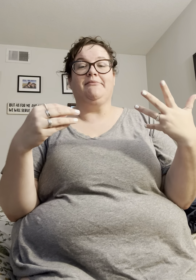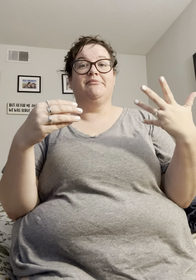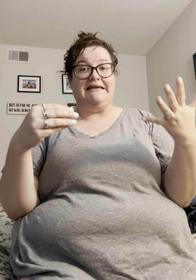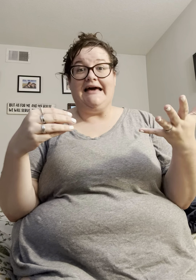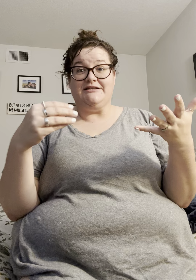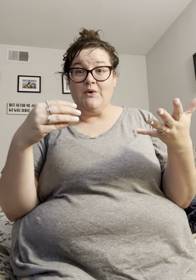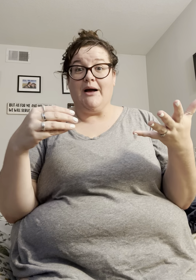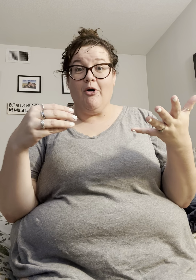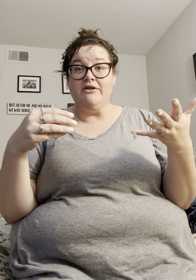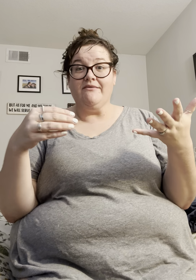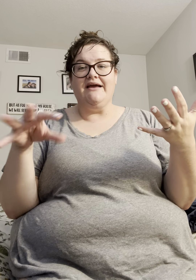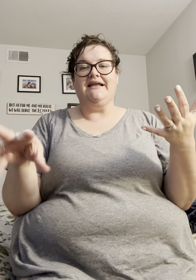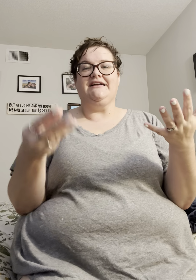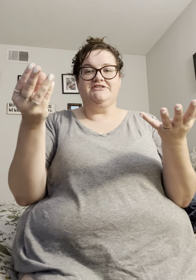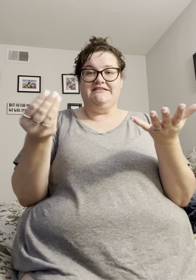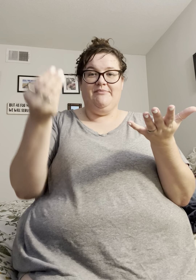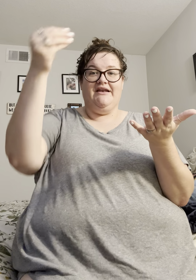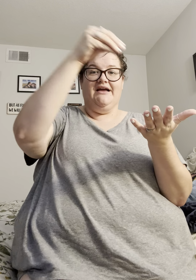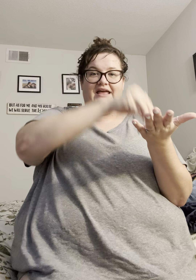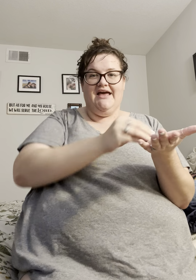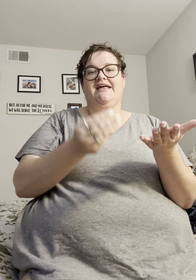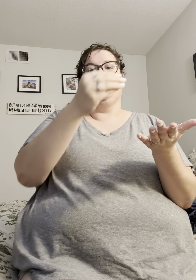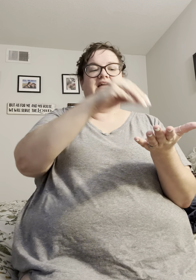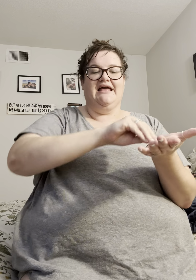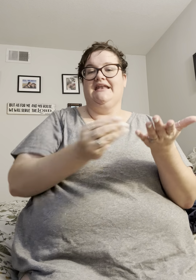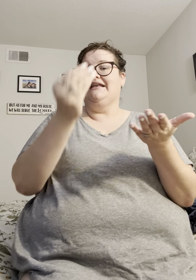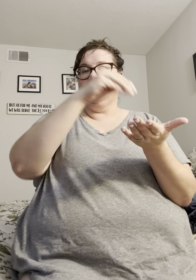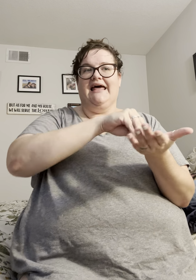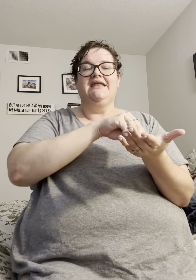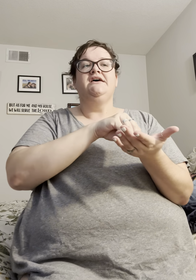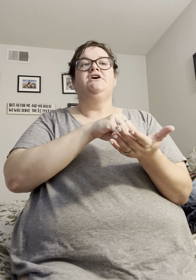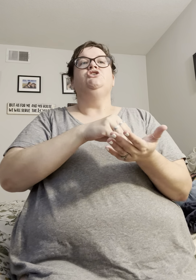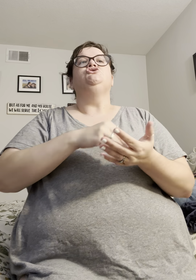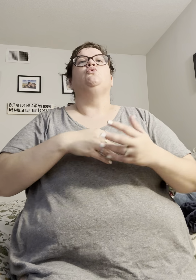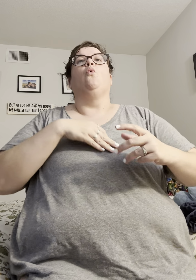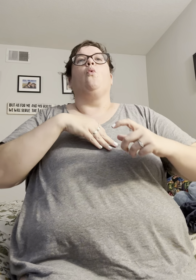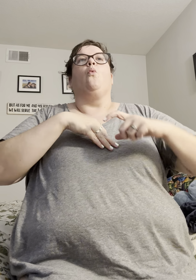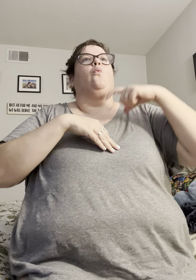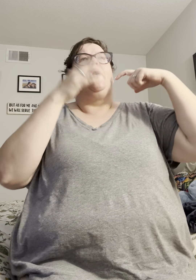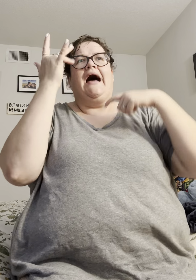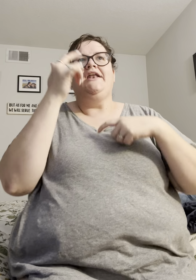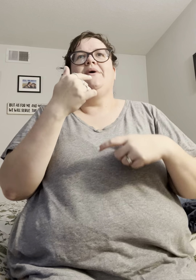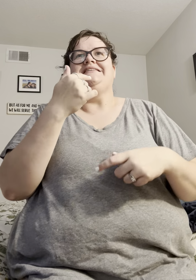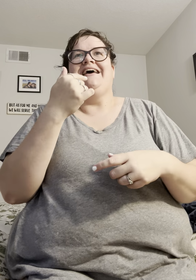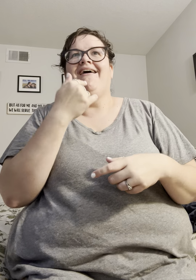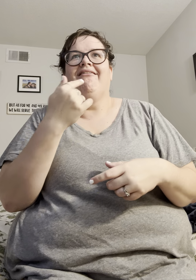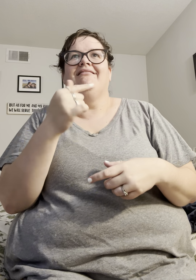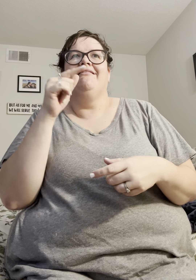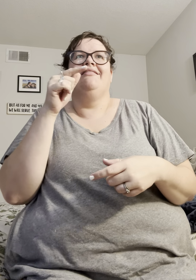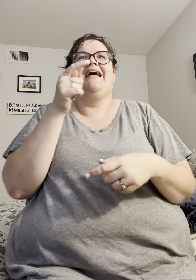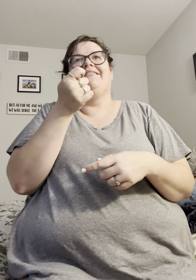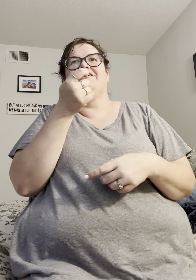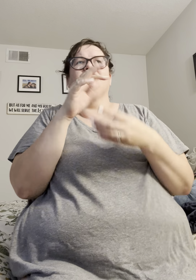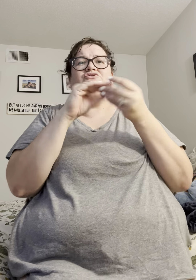probably Nana's guacamole, right? And I just dip it again and again and again. So why do I tell that little